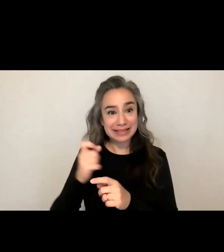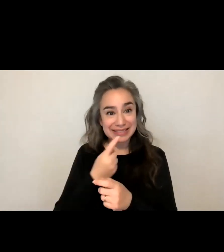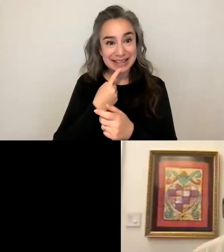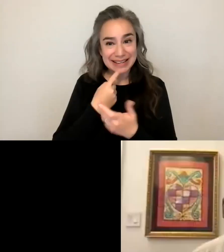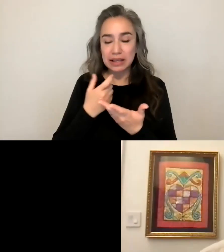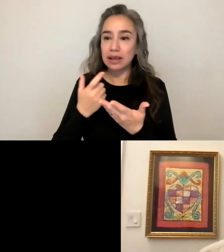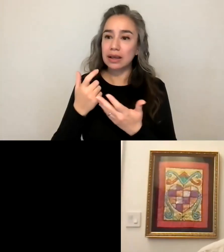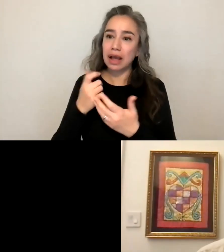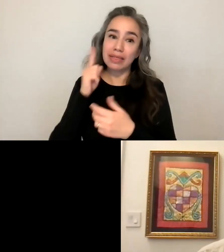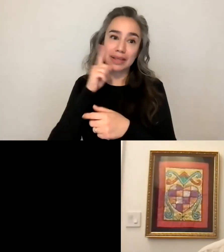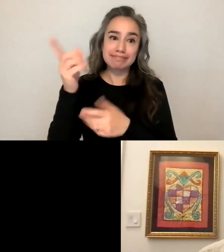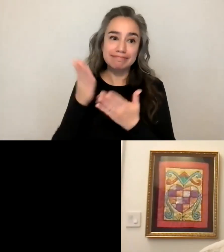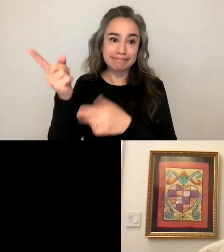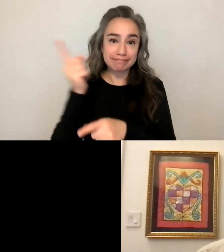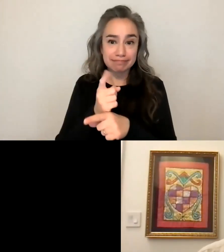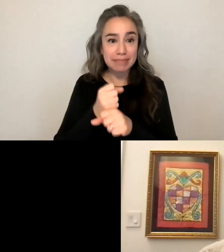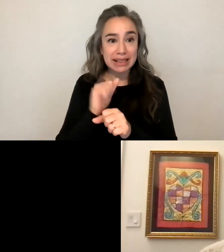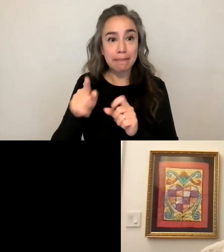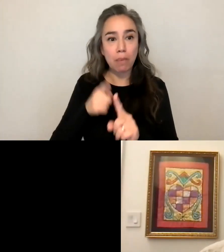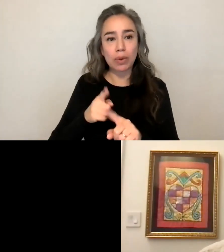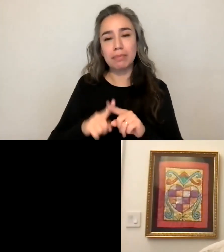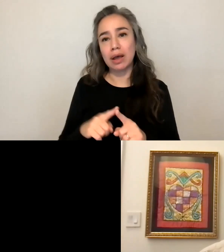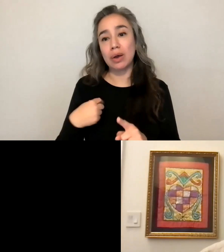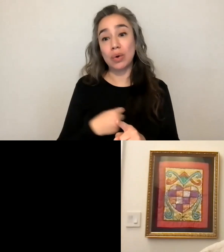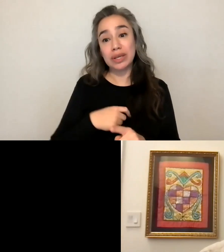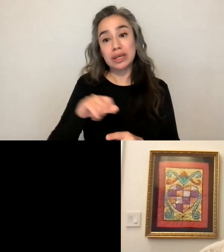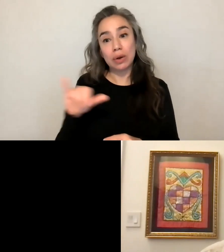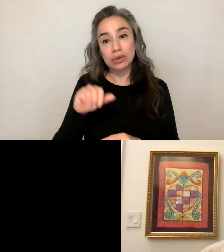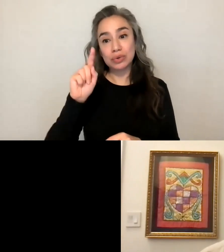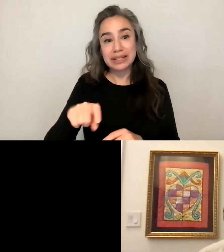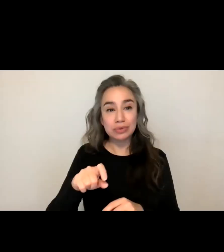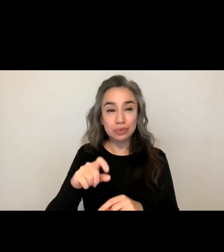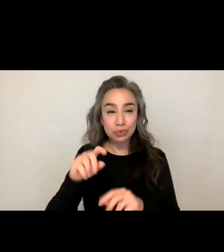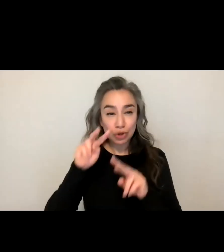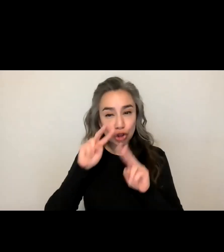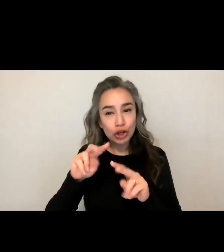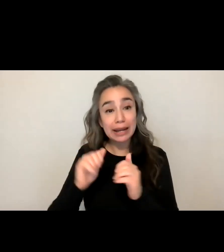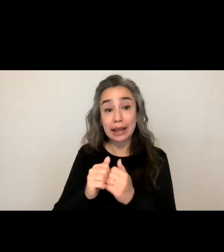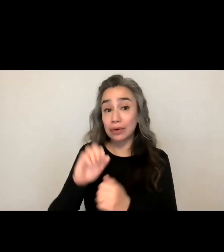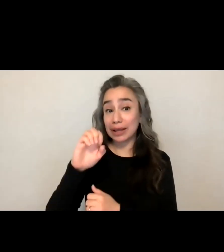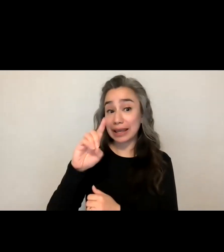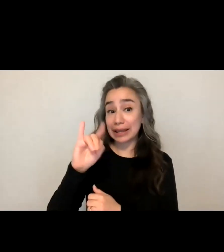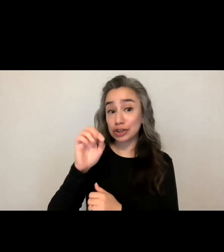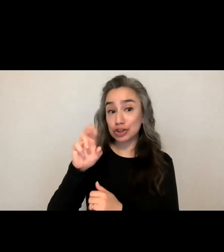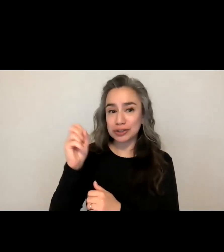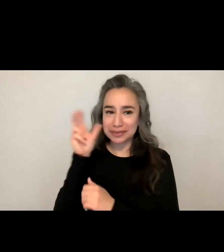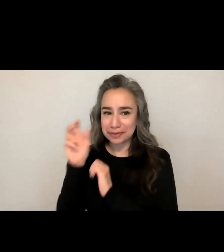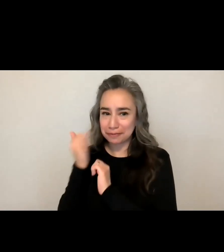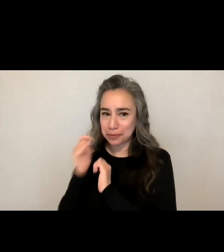in making it, but I think that we also need to look at the way, say, editors of